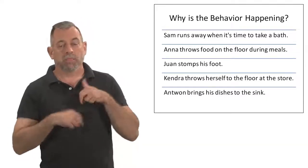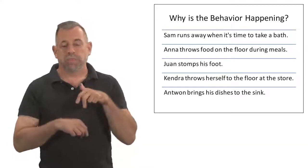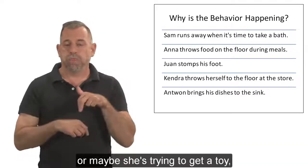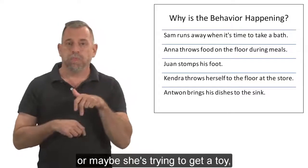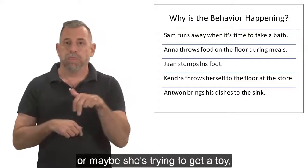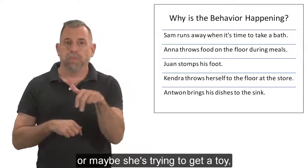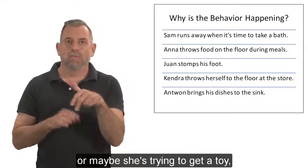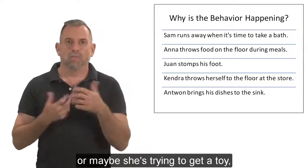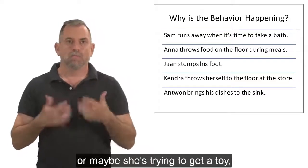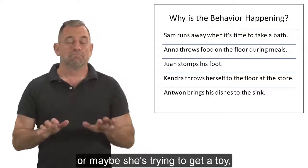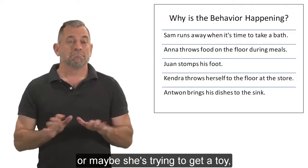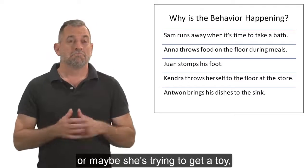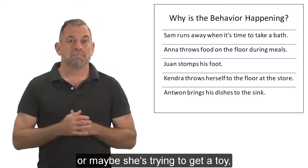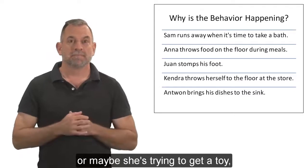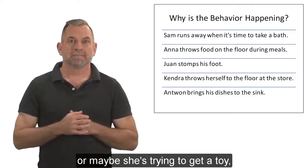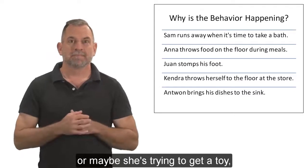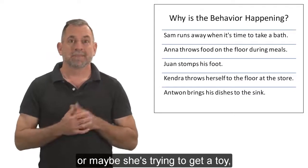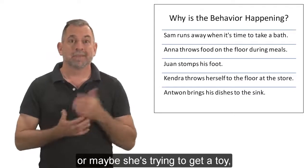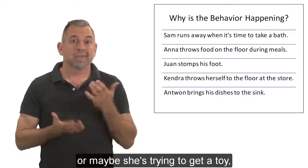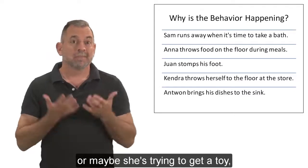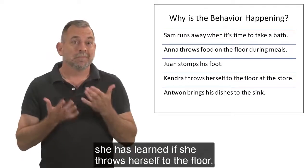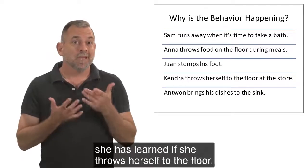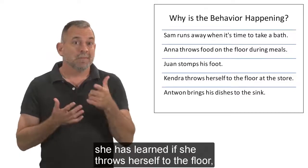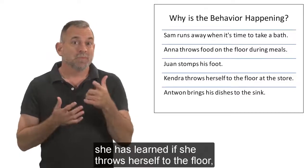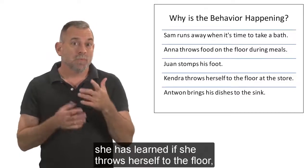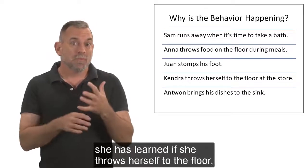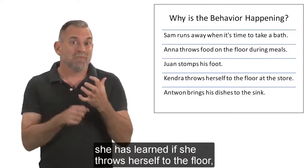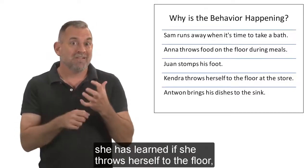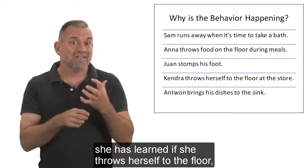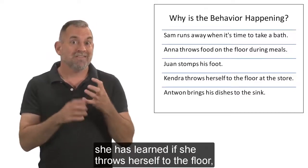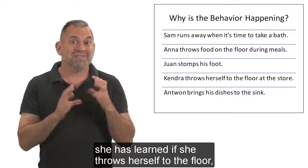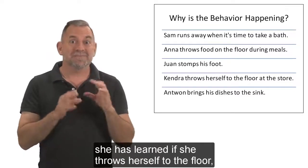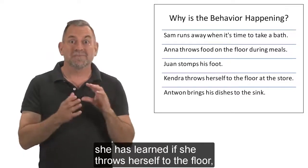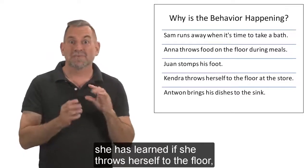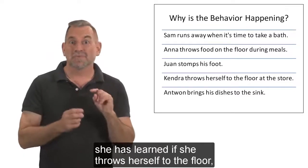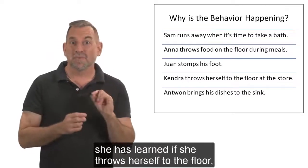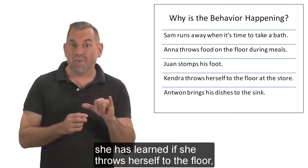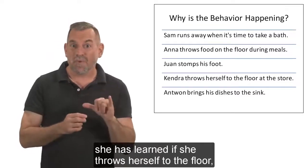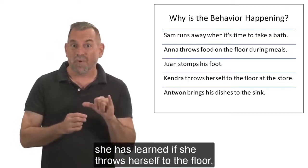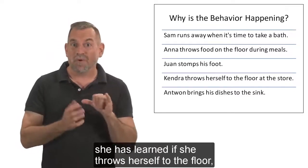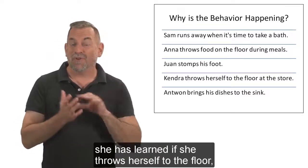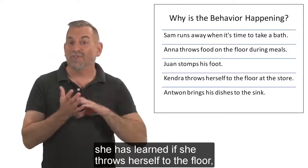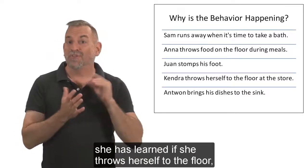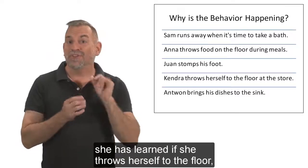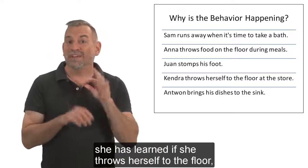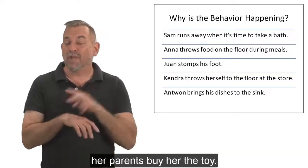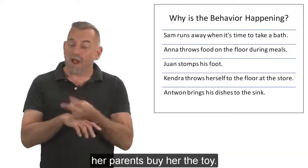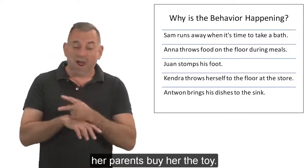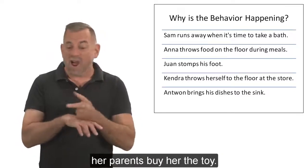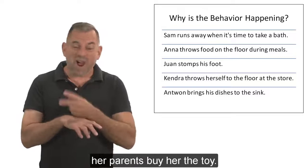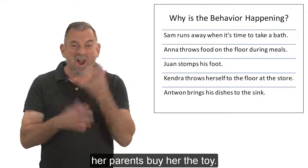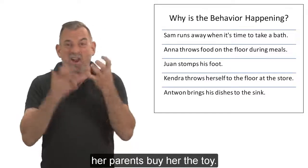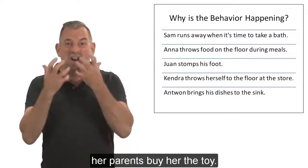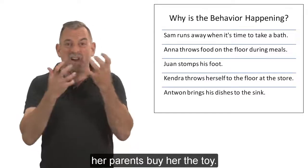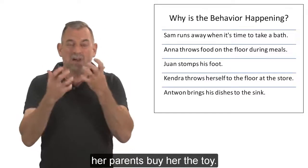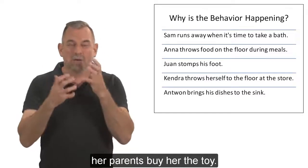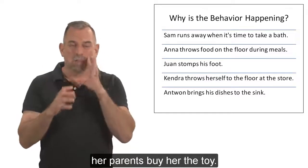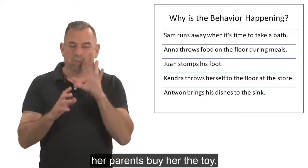Or maybe she's trying to get a toy she has learned if she throws herself to the floor, her parents buy her the